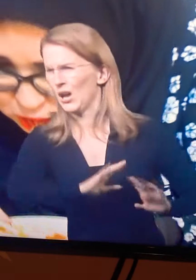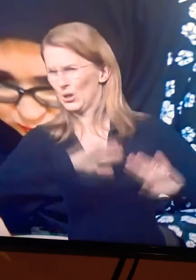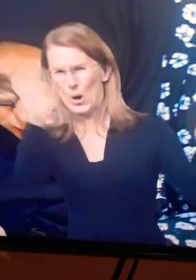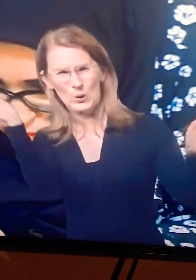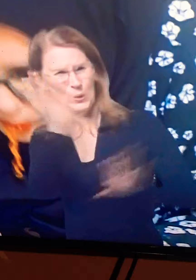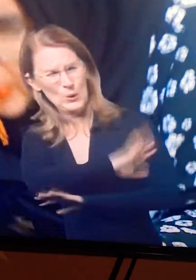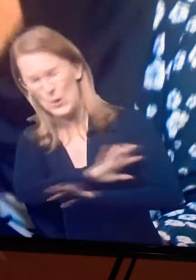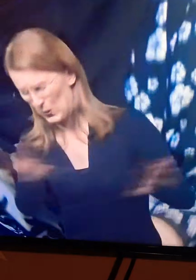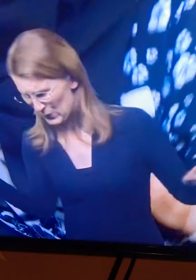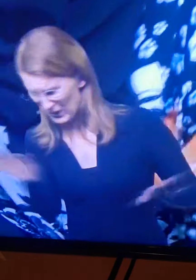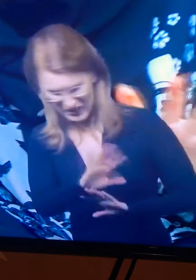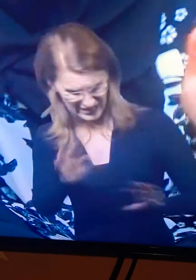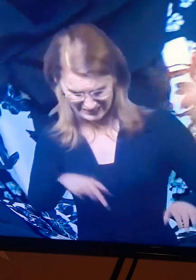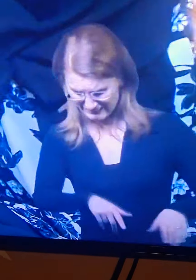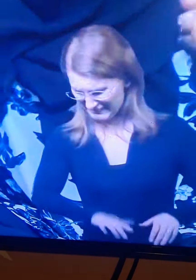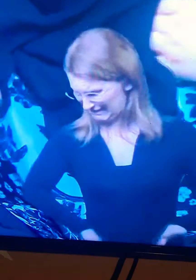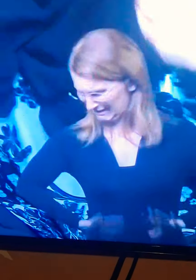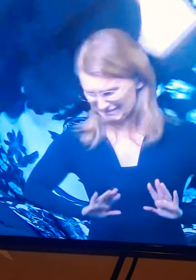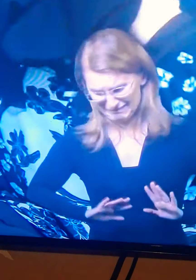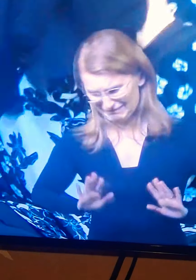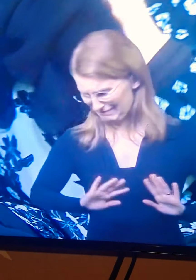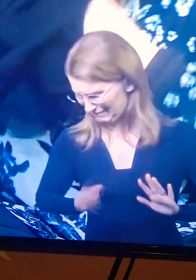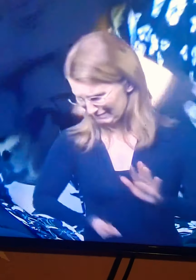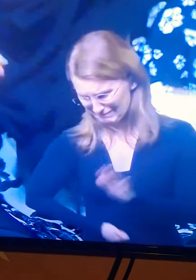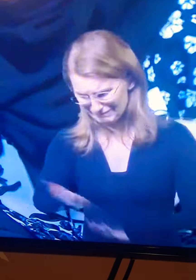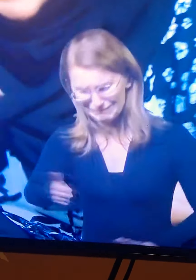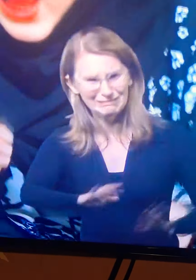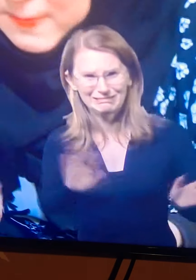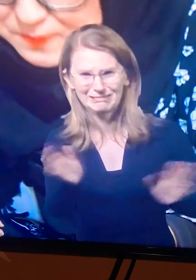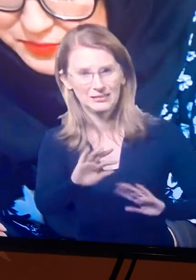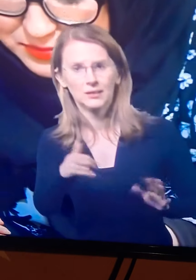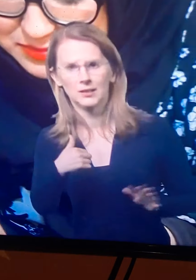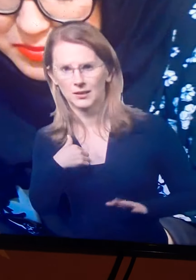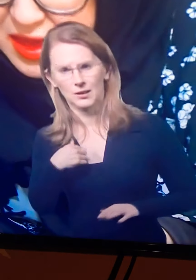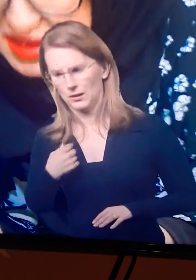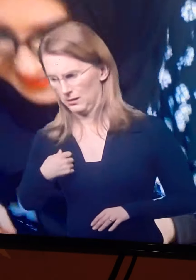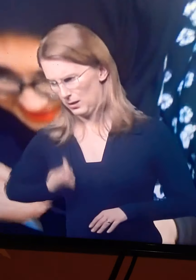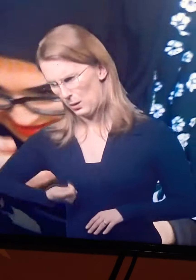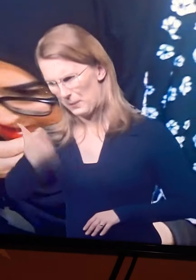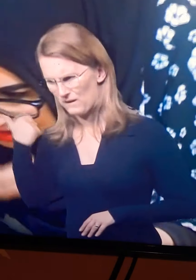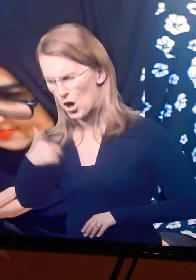No way. No way. Fuck this. I'd rather give birth to a child.